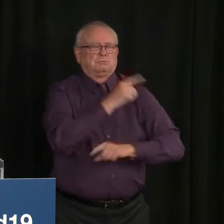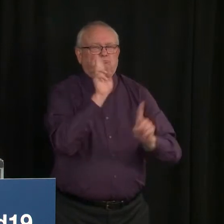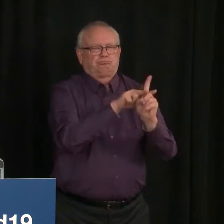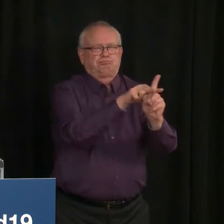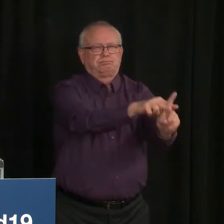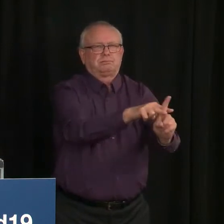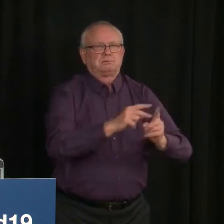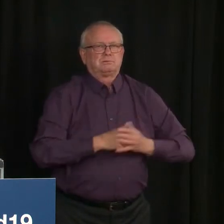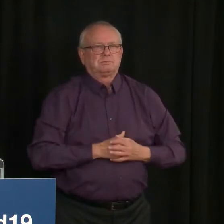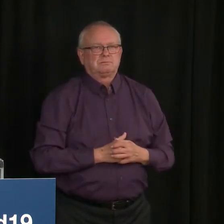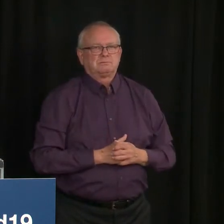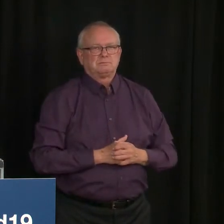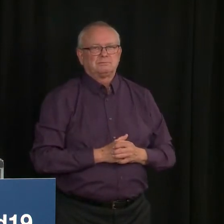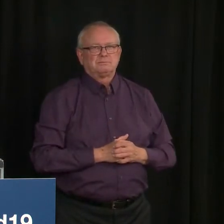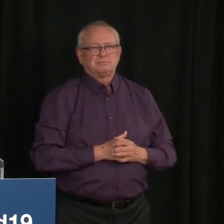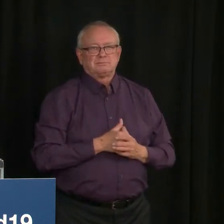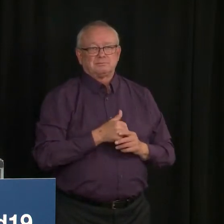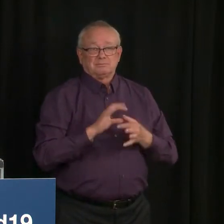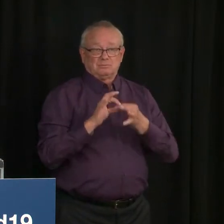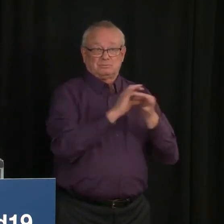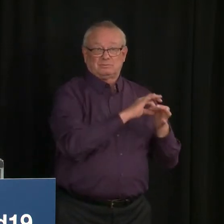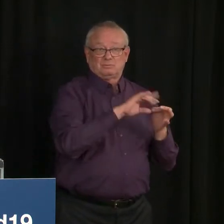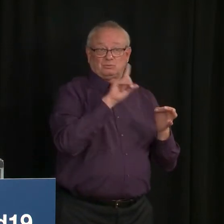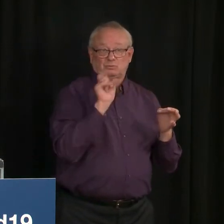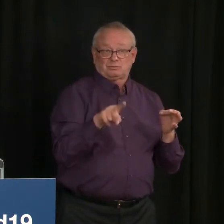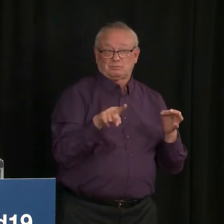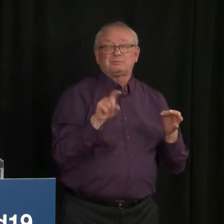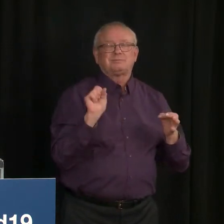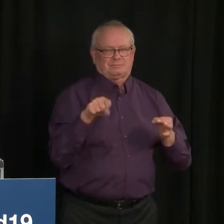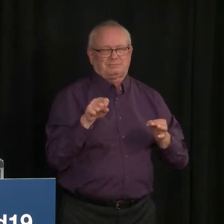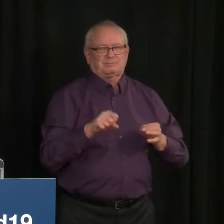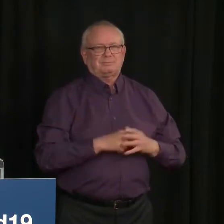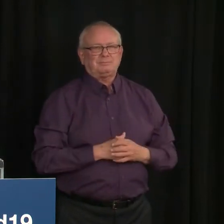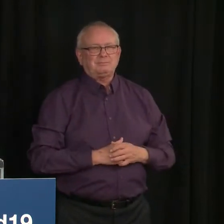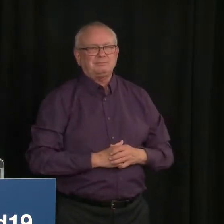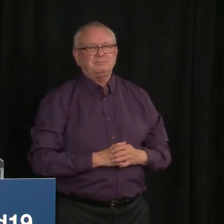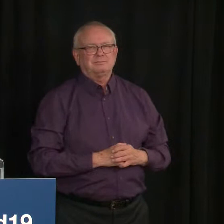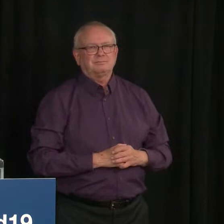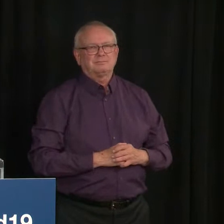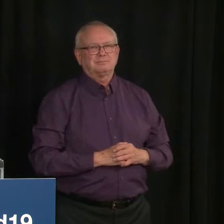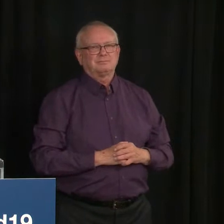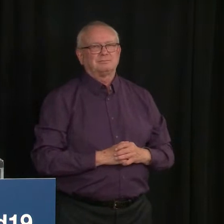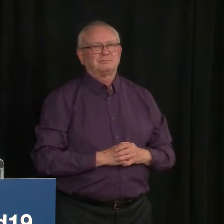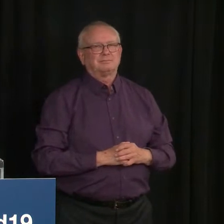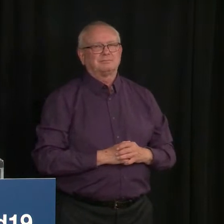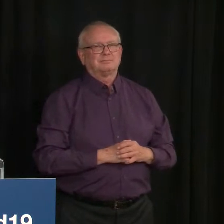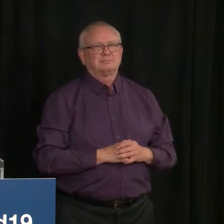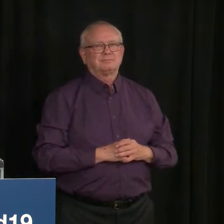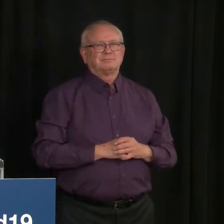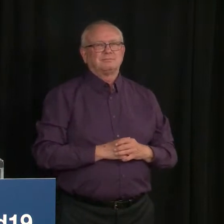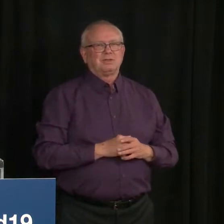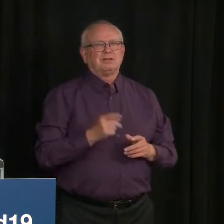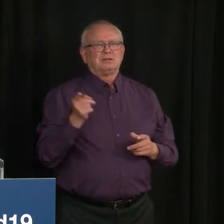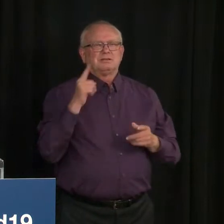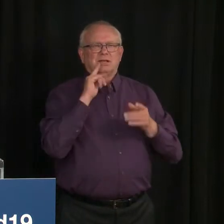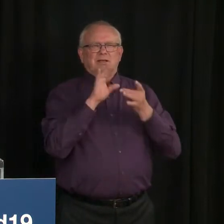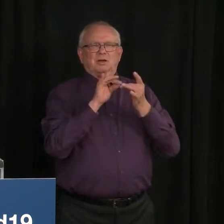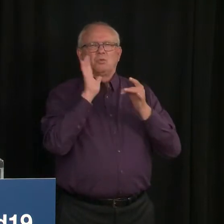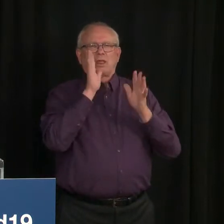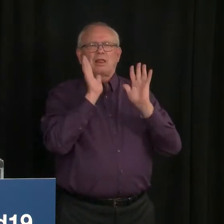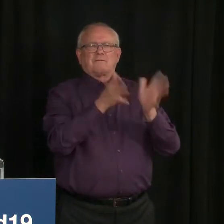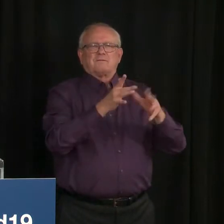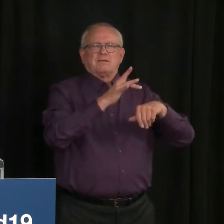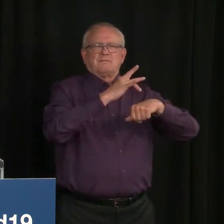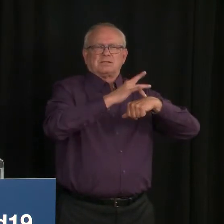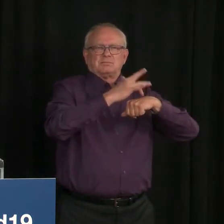question? Yeah, I'm wondering, as you say, you're leaving availability for people who haven't received their first dose yet. Is your sense that